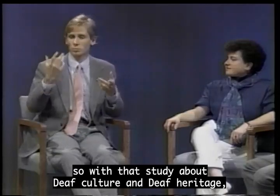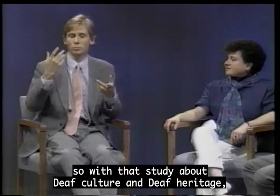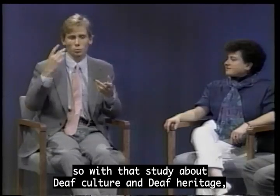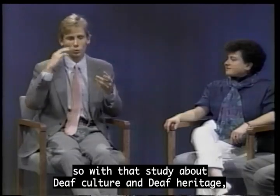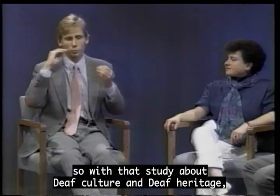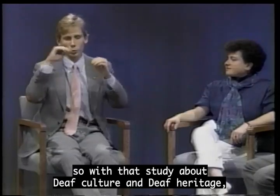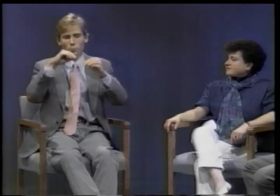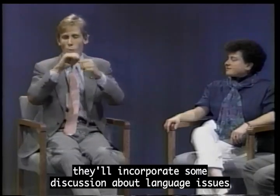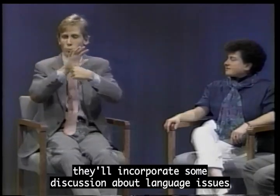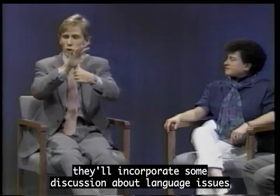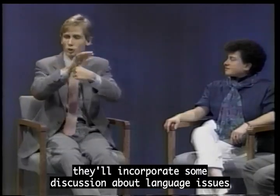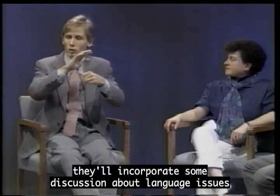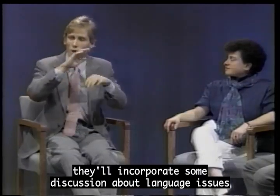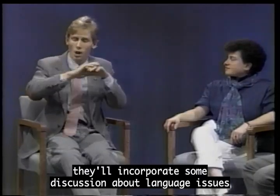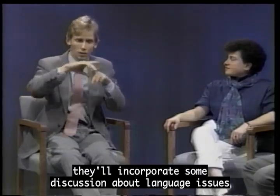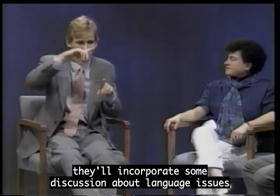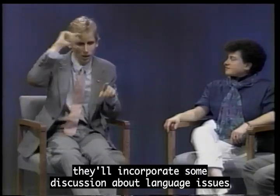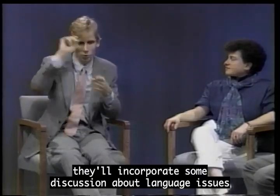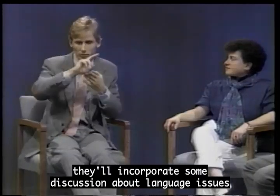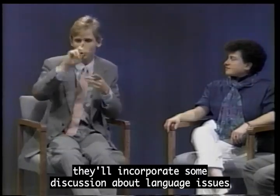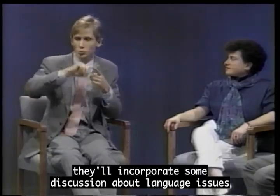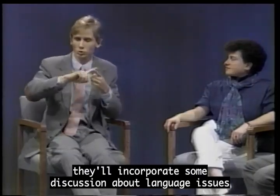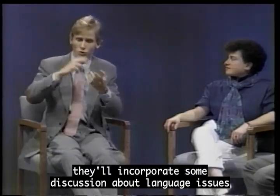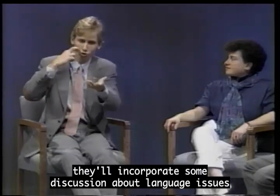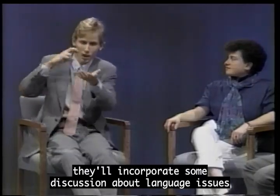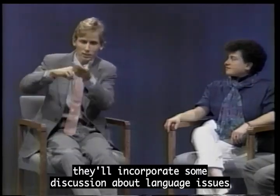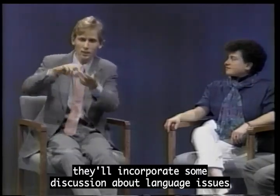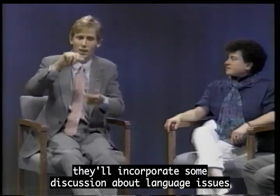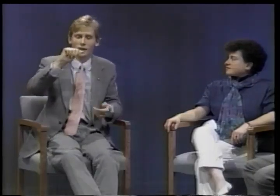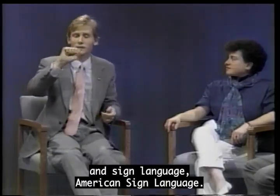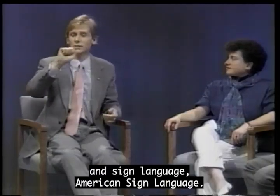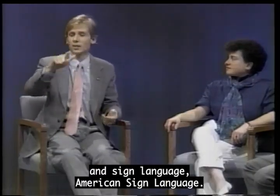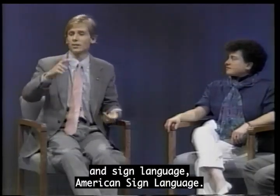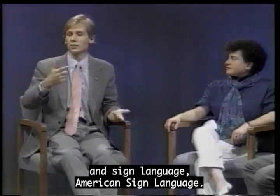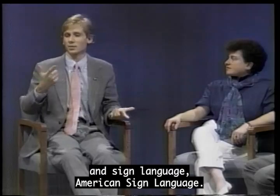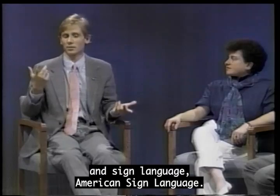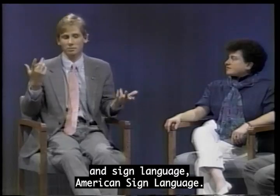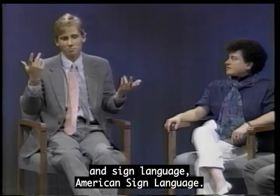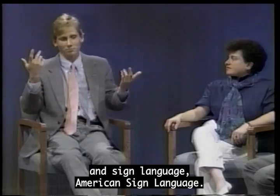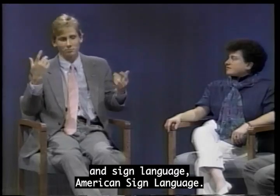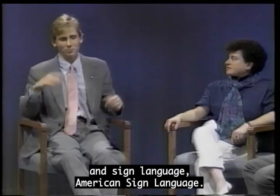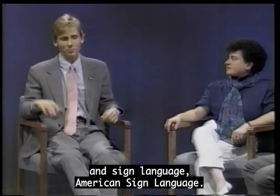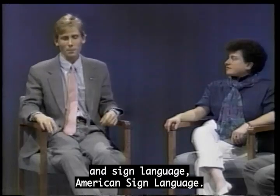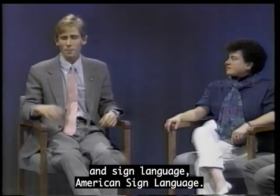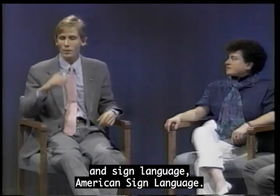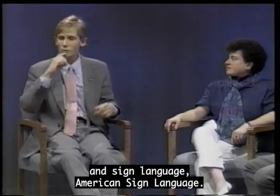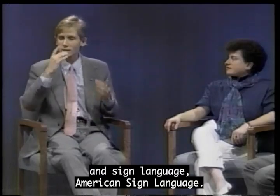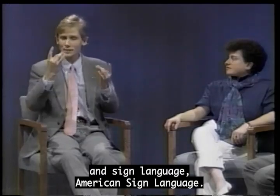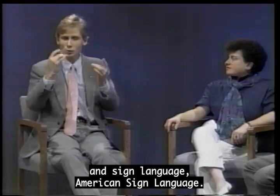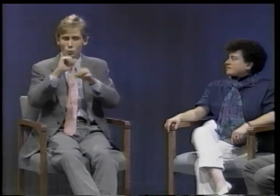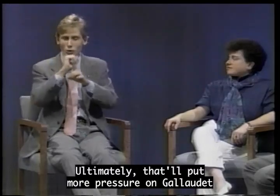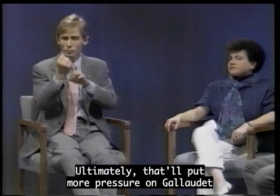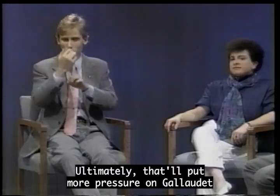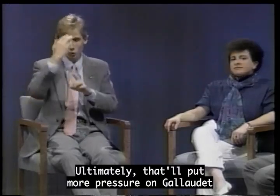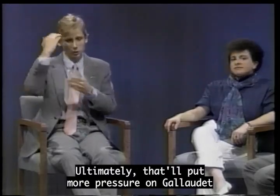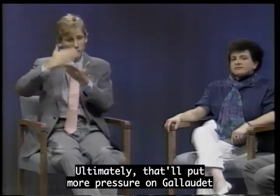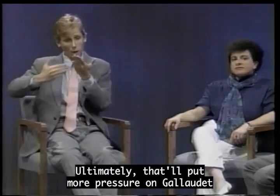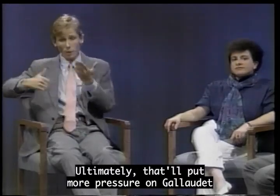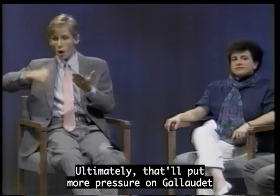discussion about language issues and sign language, American Sign Language. Ultimately, that'll put more pressure on Gallaudet as a university